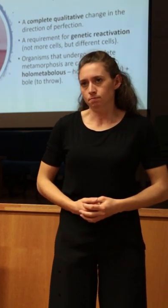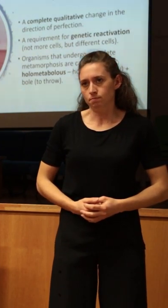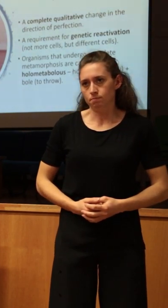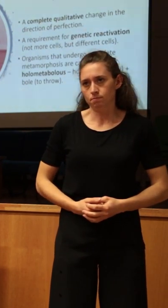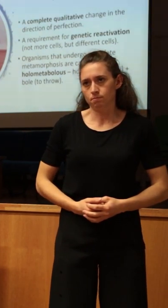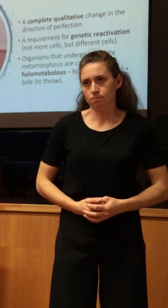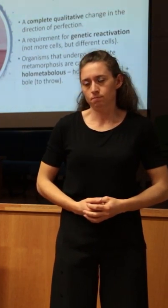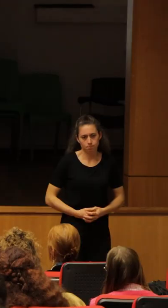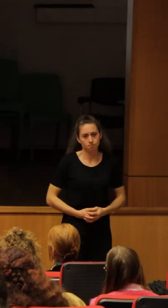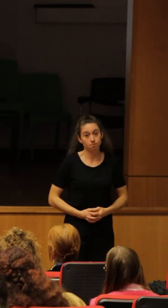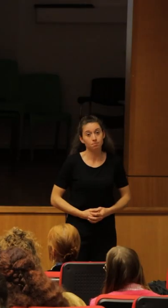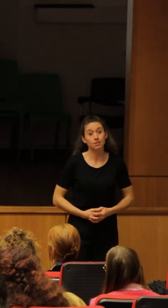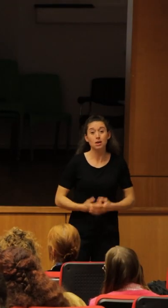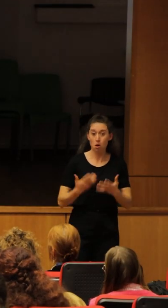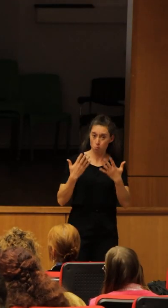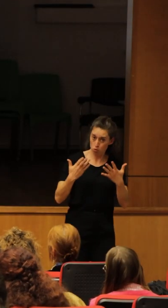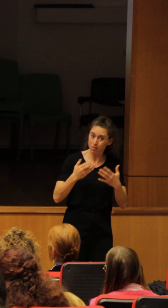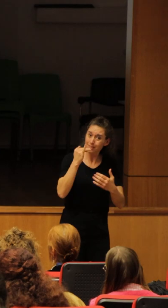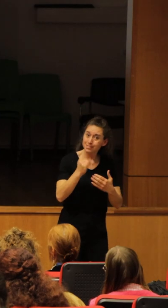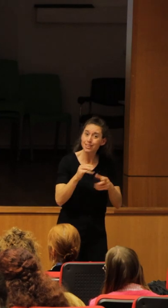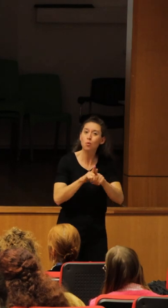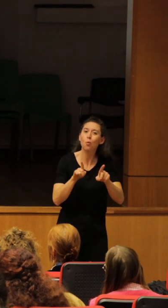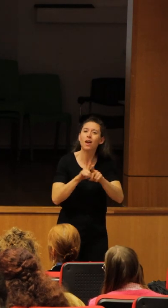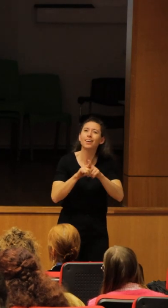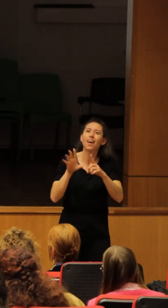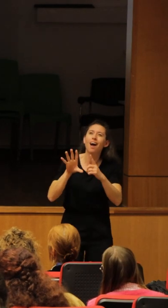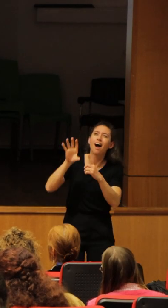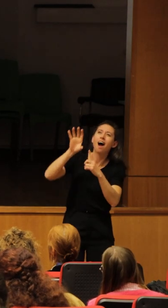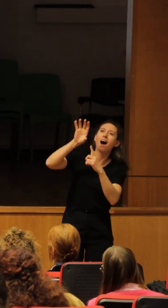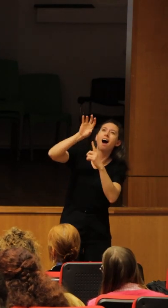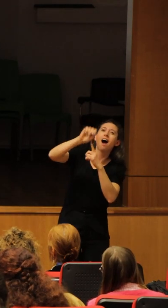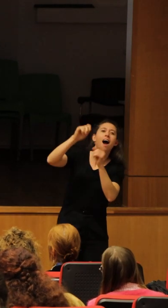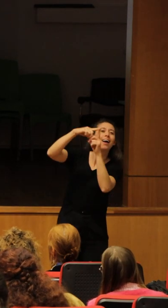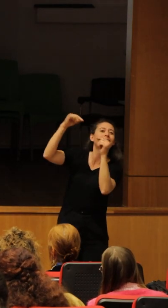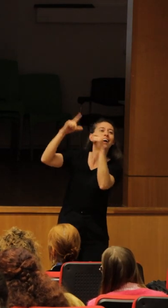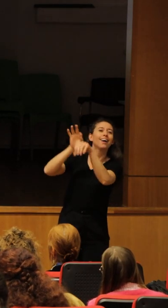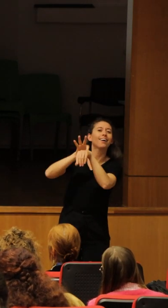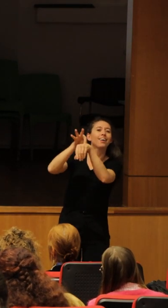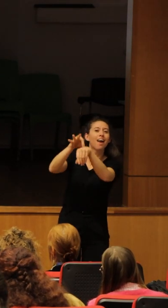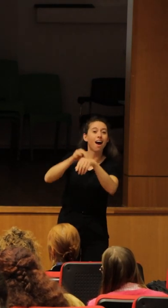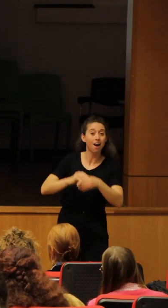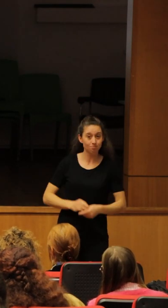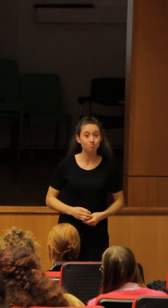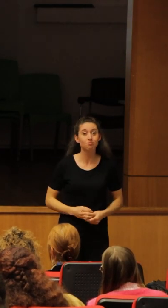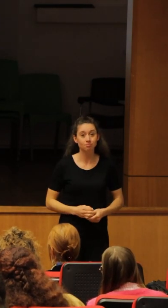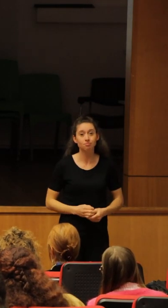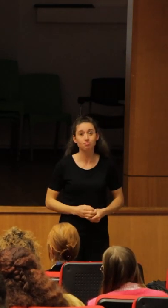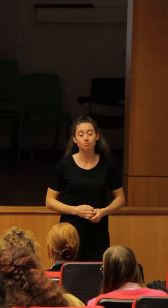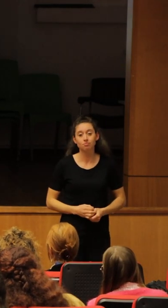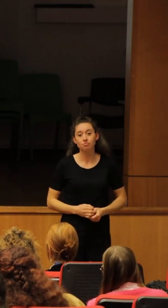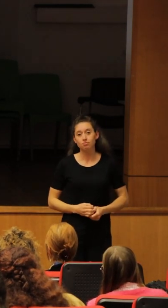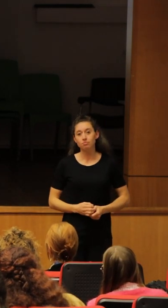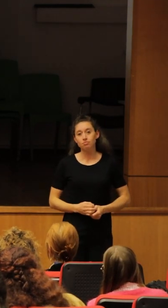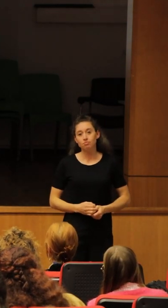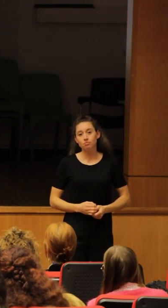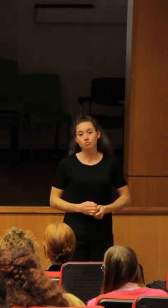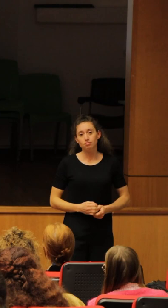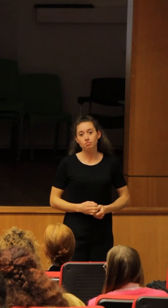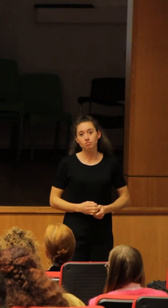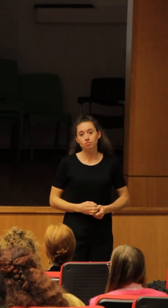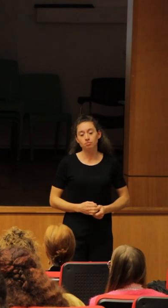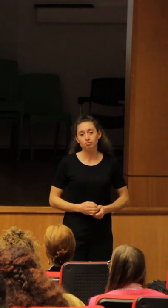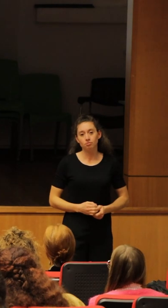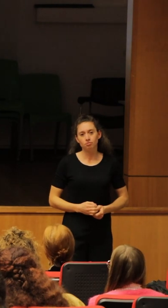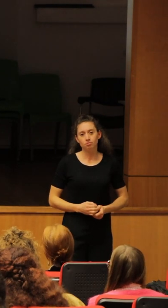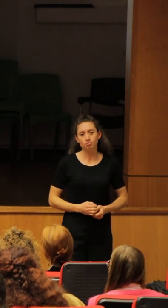star. Tan posible como llegar a la estrella que nos guía. So maybe none of us will. And I don't think we really want to become butterflies because